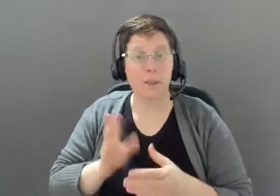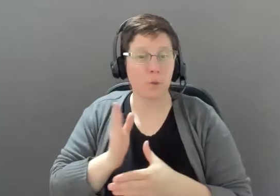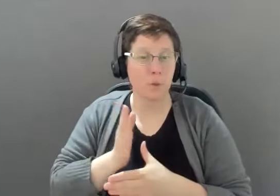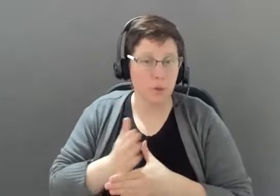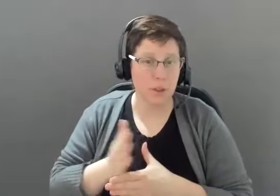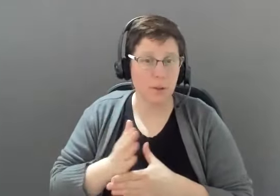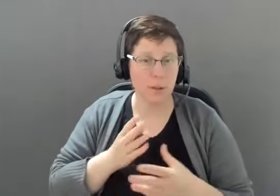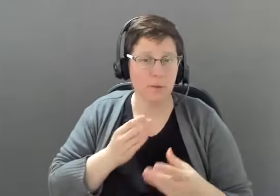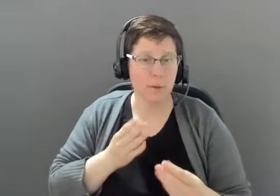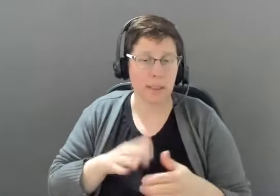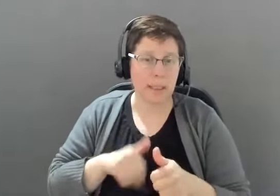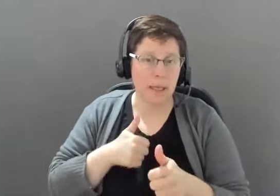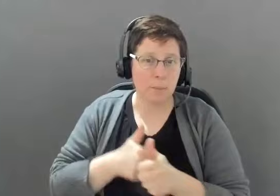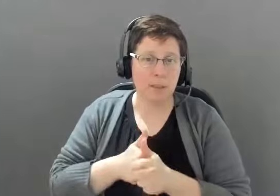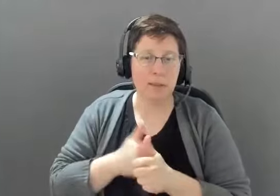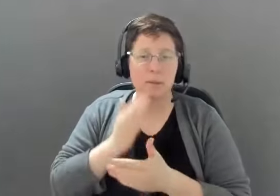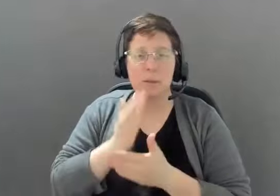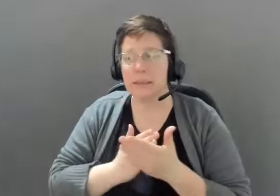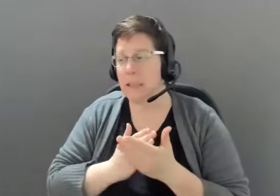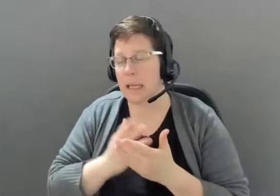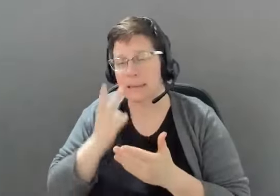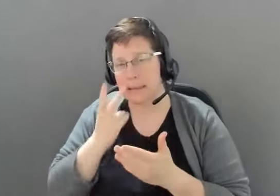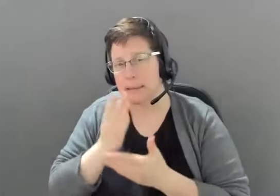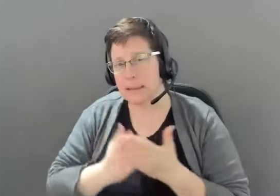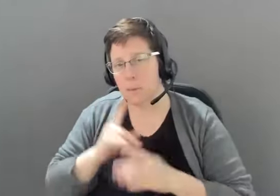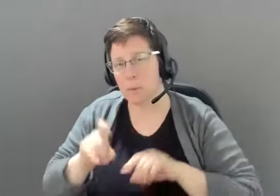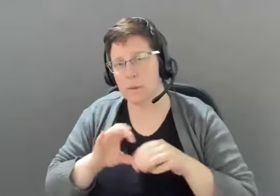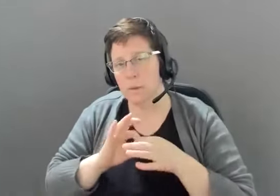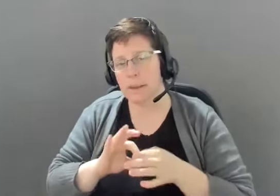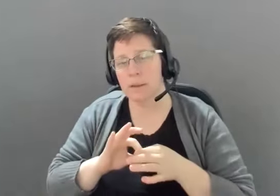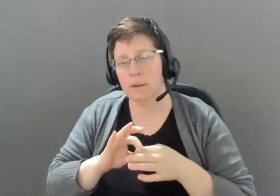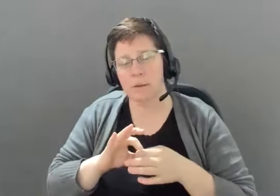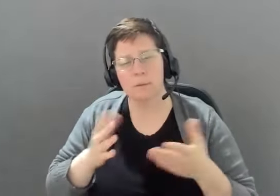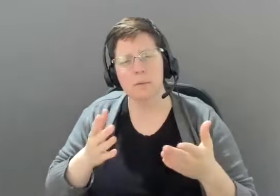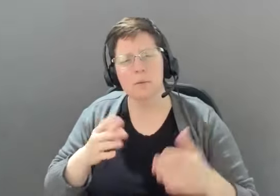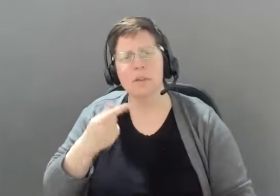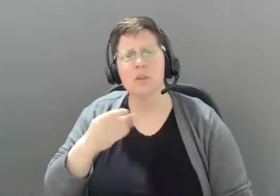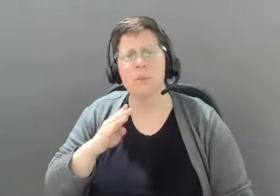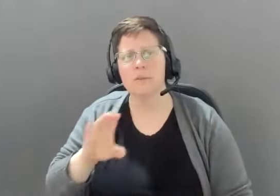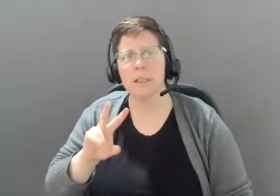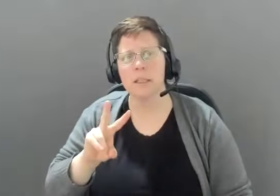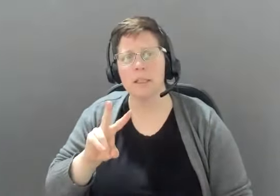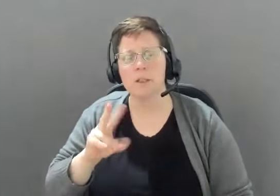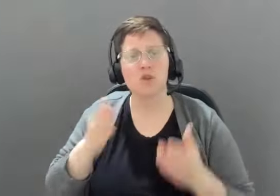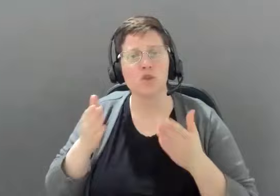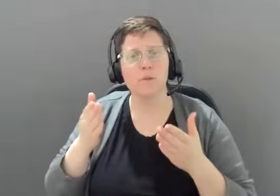as well, there's some questions about what would you want gender-based violence service providers, for example, to know